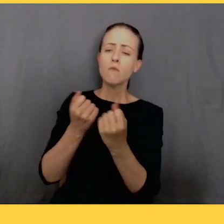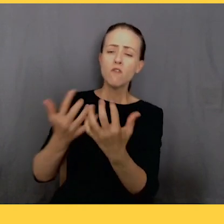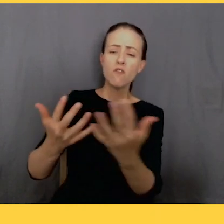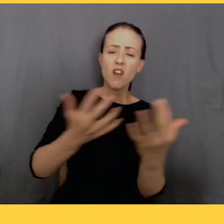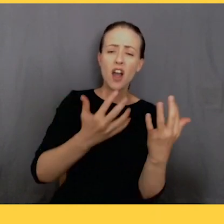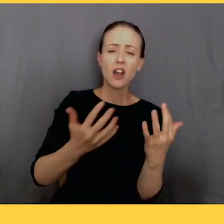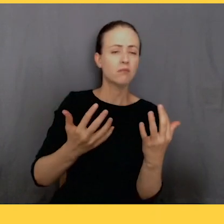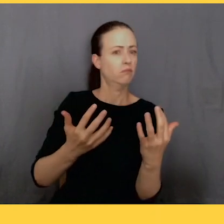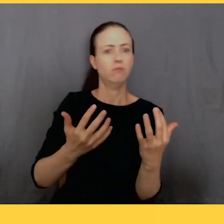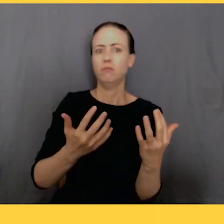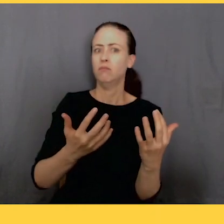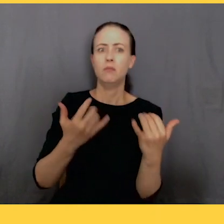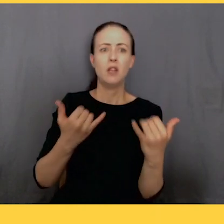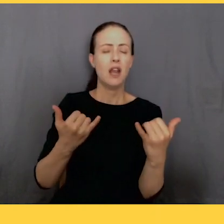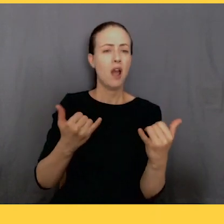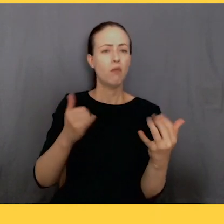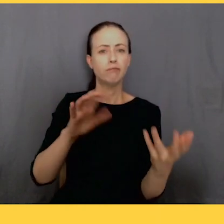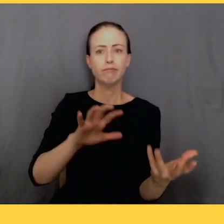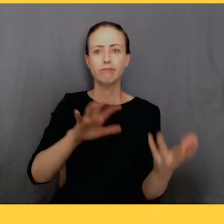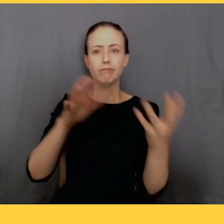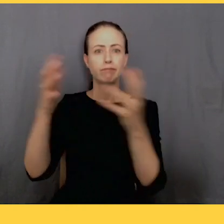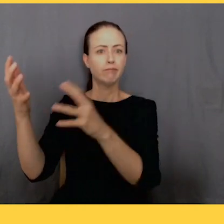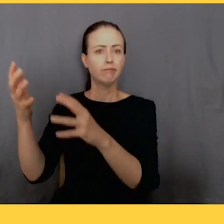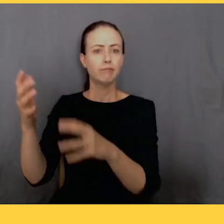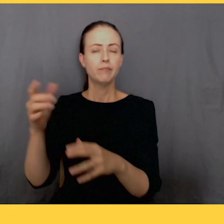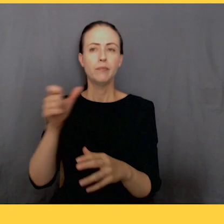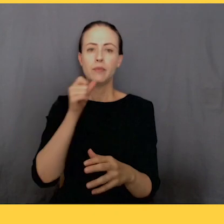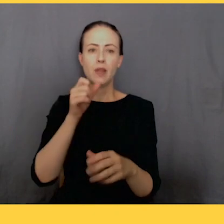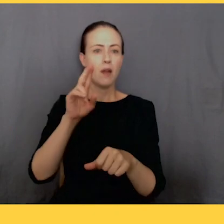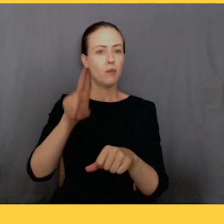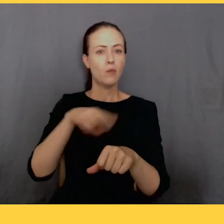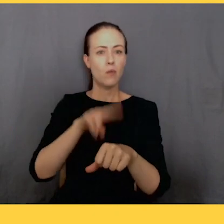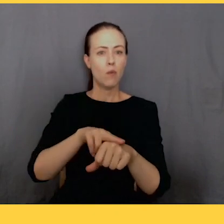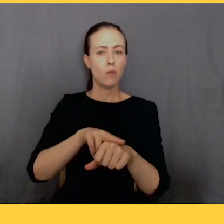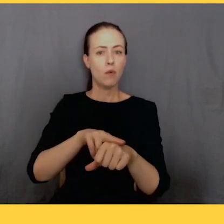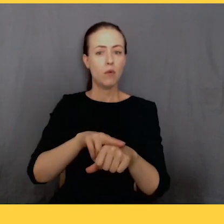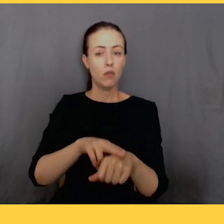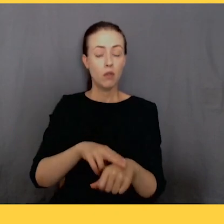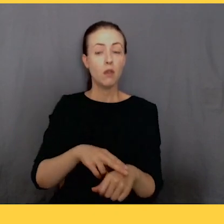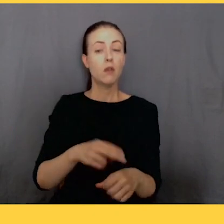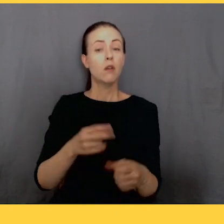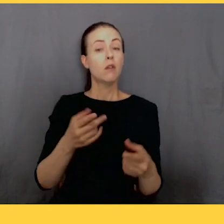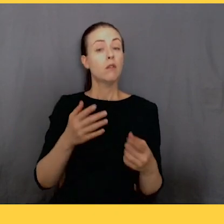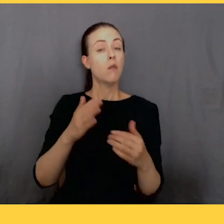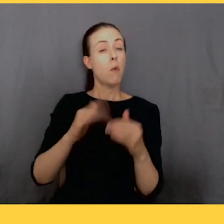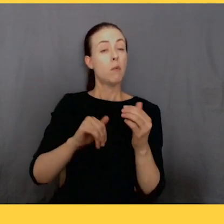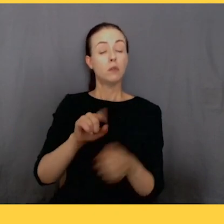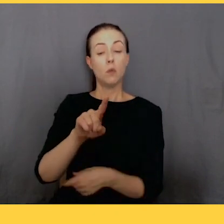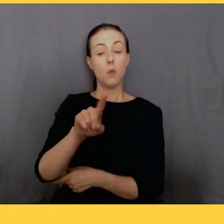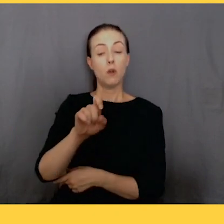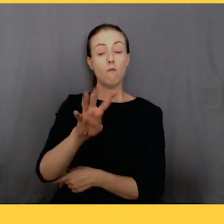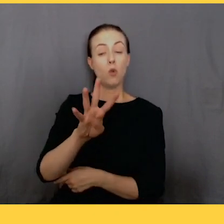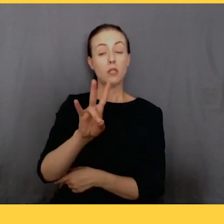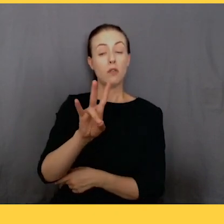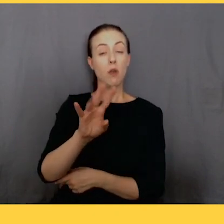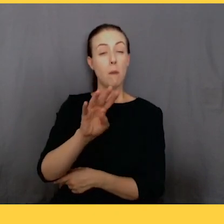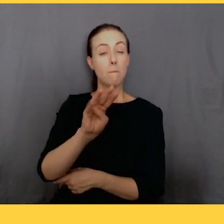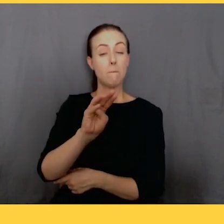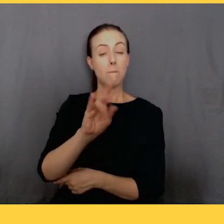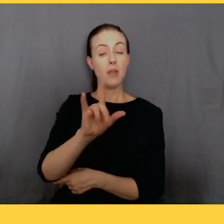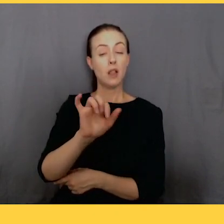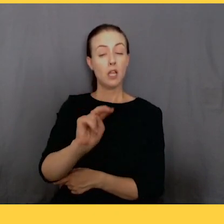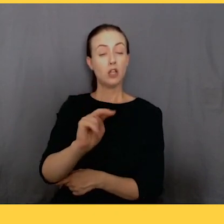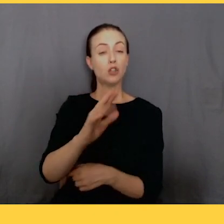us, across the state, nearly 147 million trees that have been killed or weakened by drought